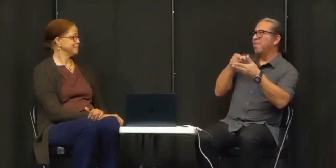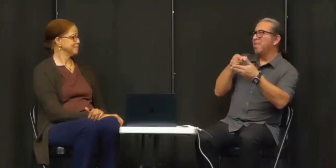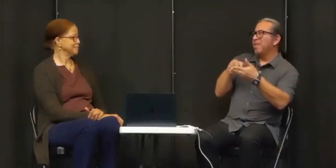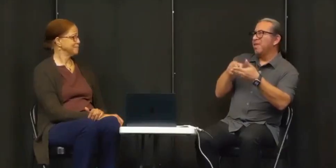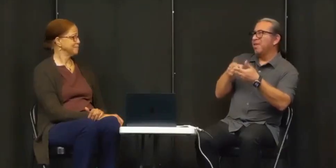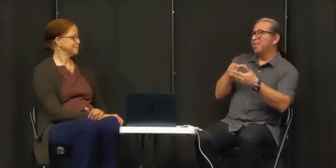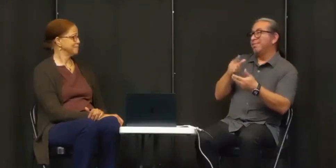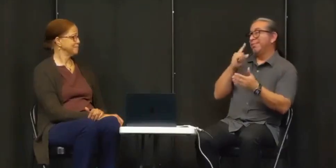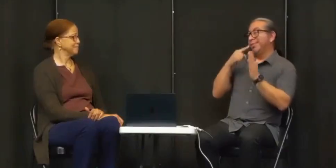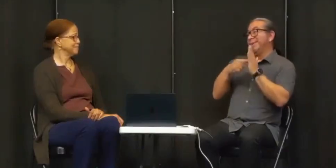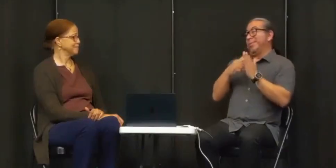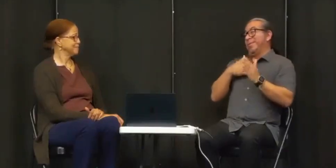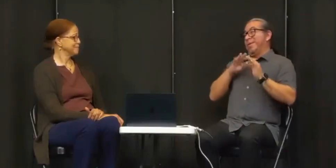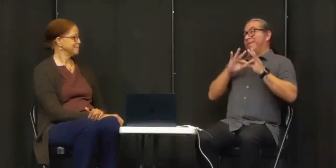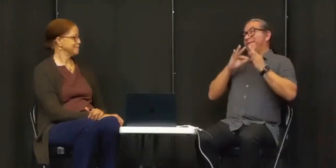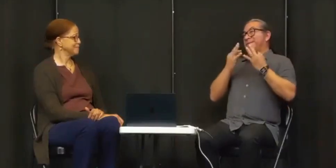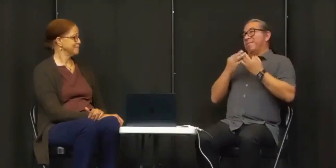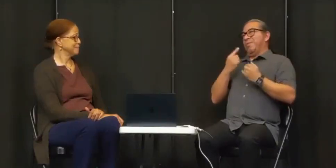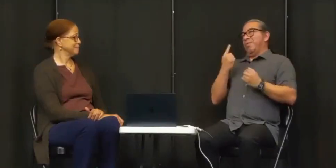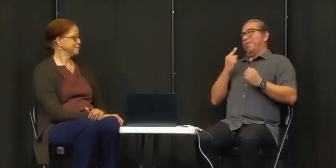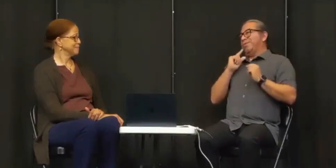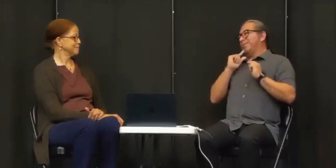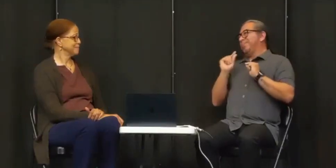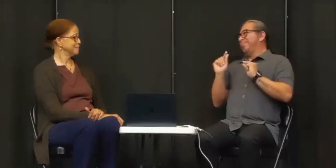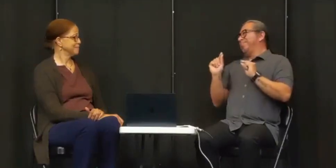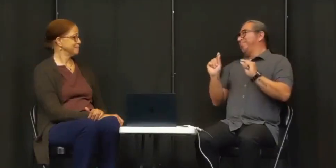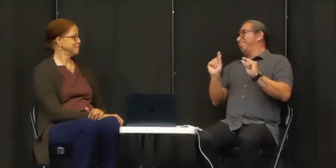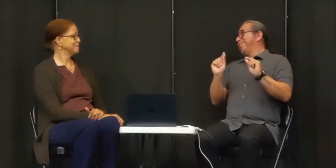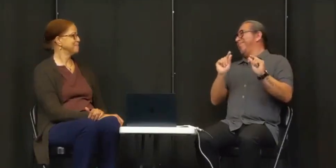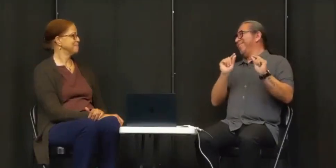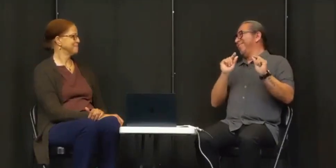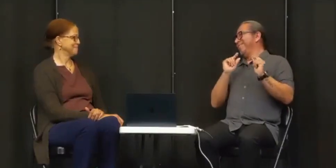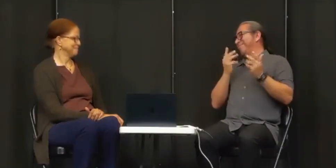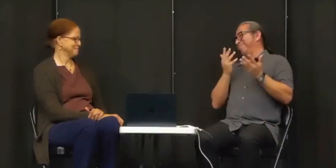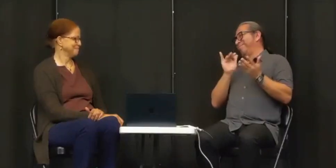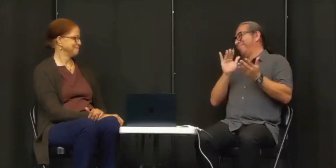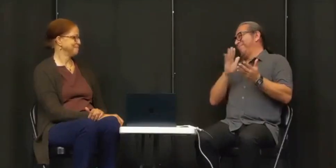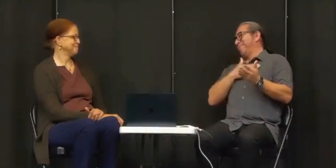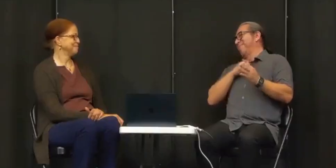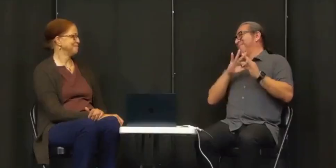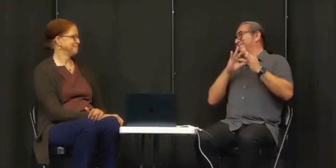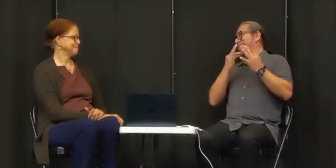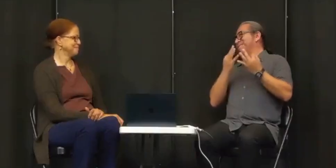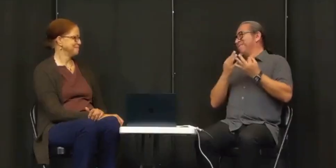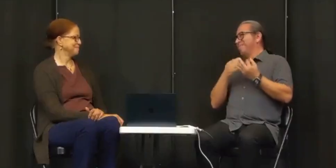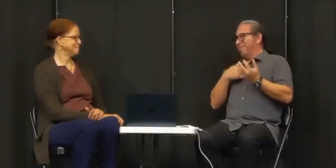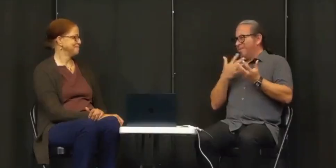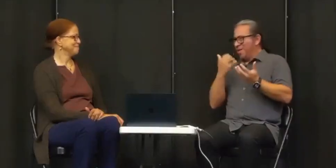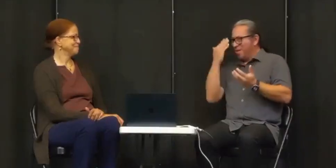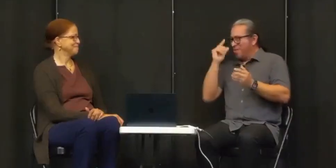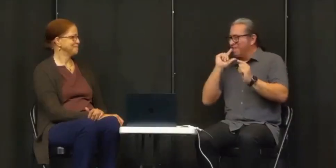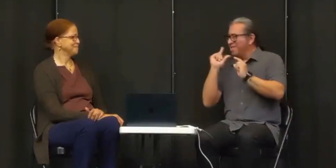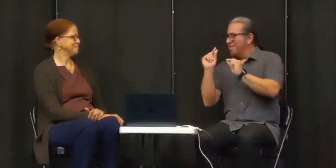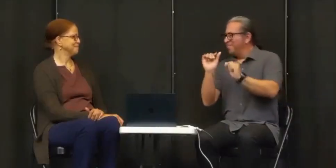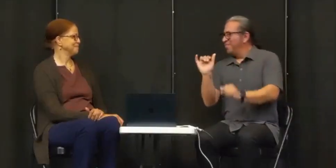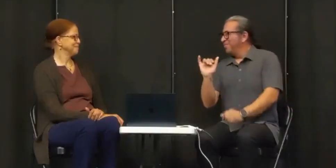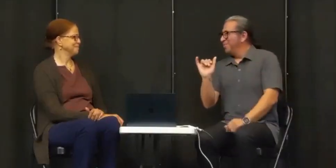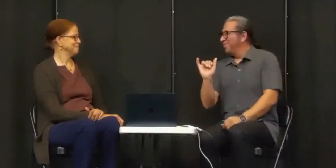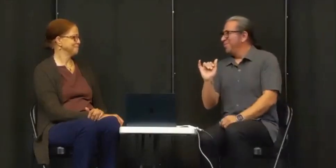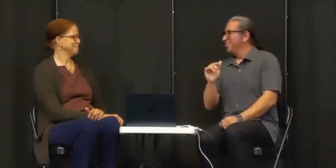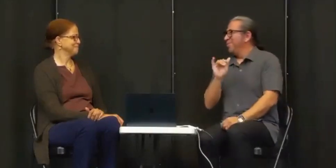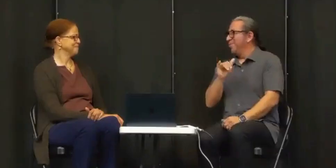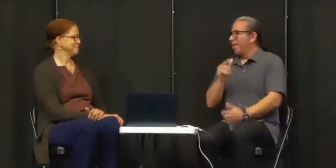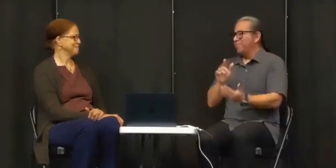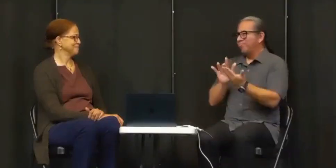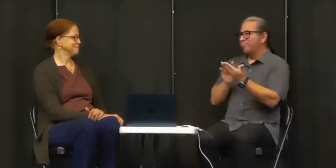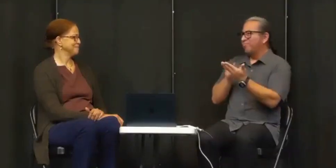at the picture and go, who's that? Like in my family, there's always a lot of gossip and going on with our family, and I know